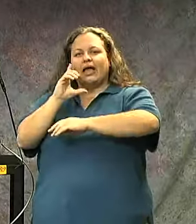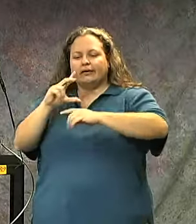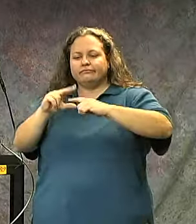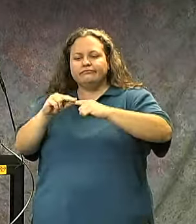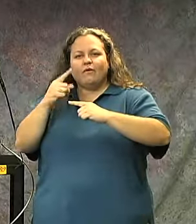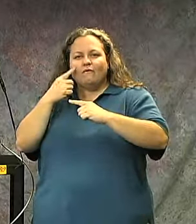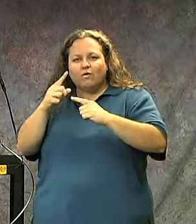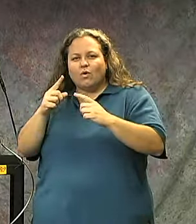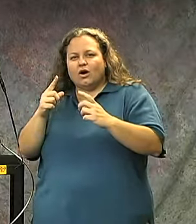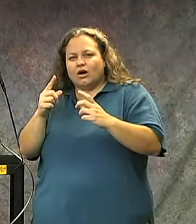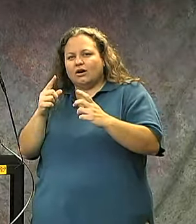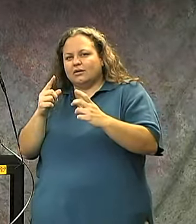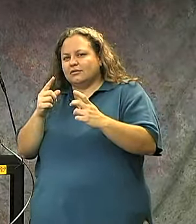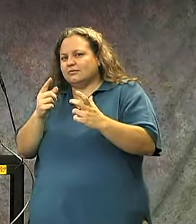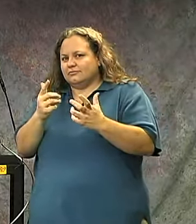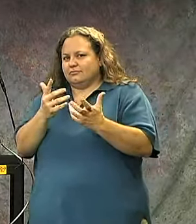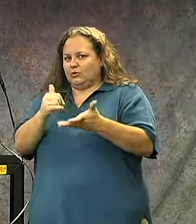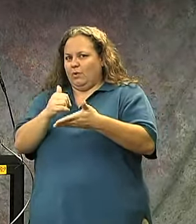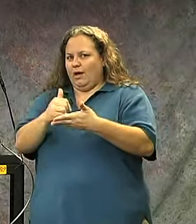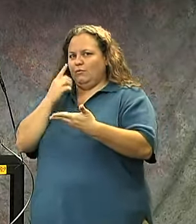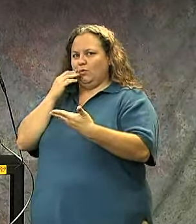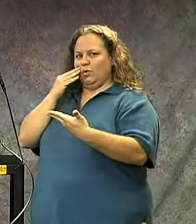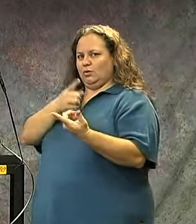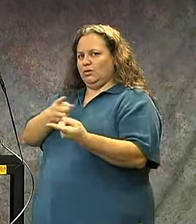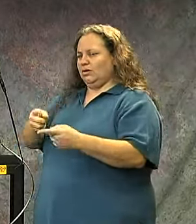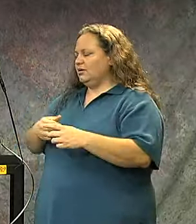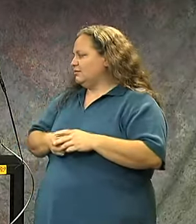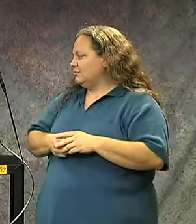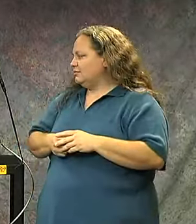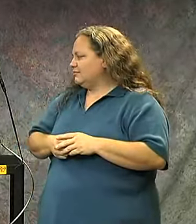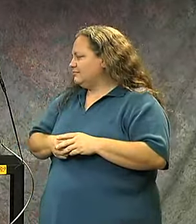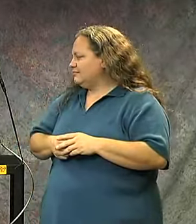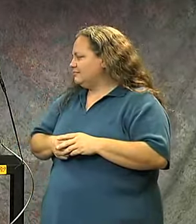equipment, a blood pressure cuff,